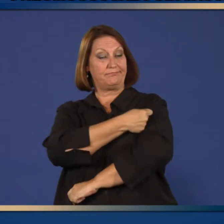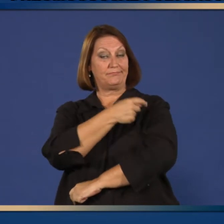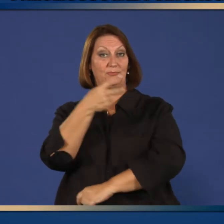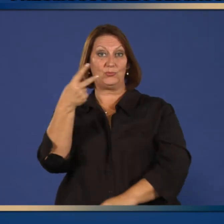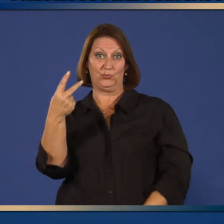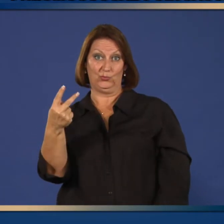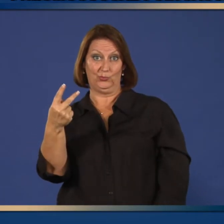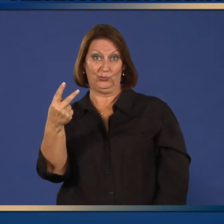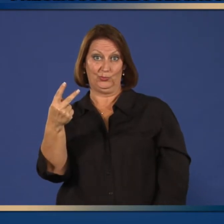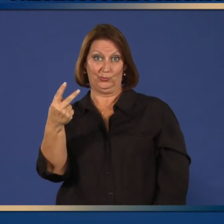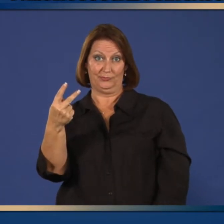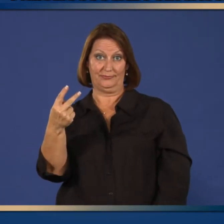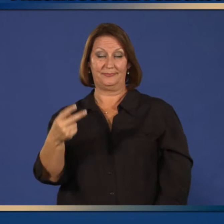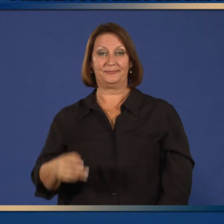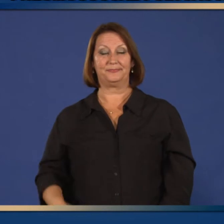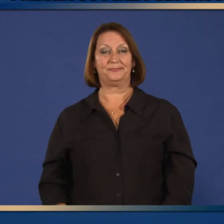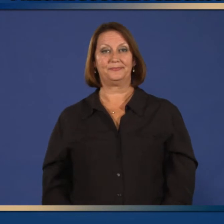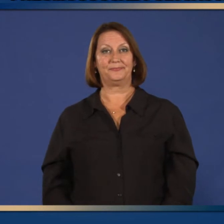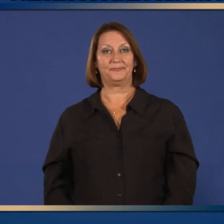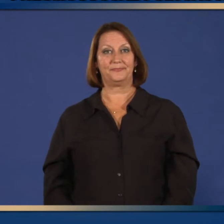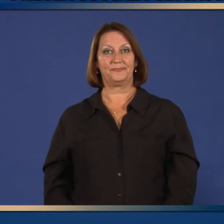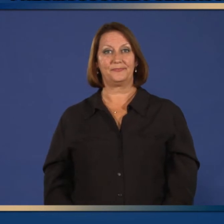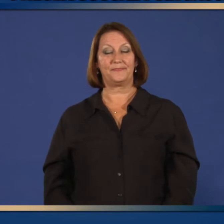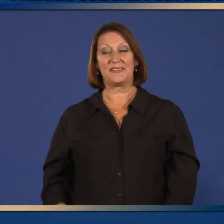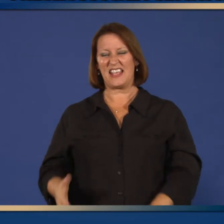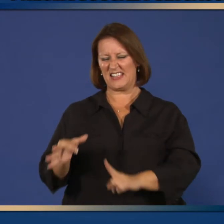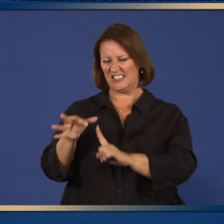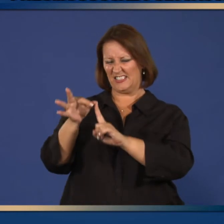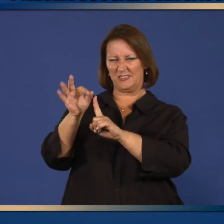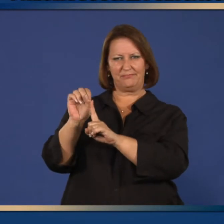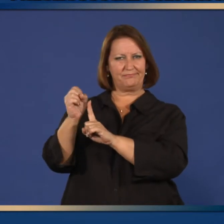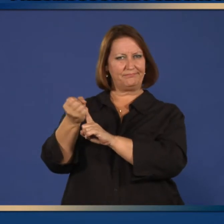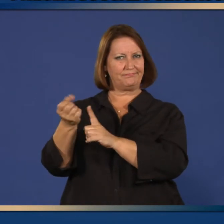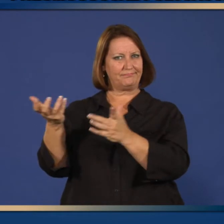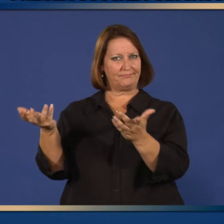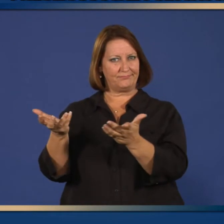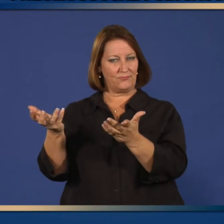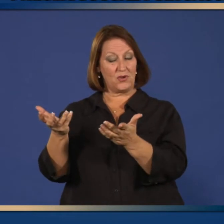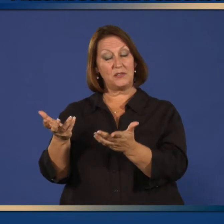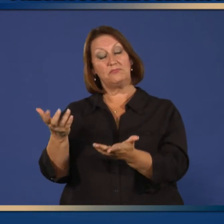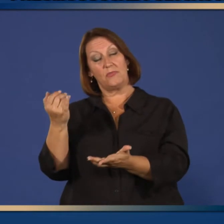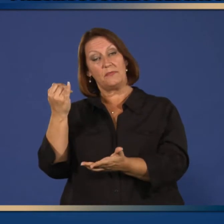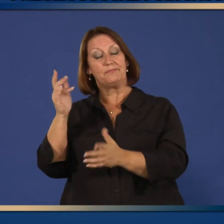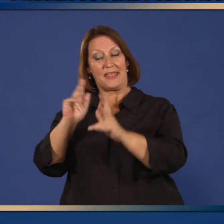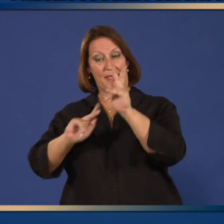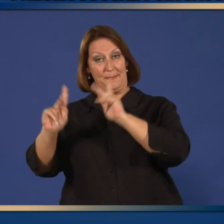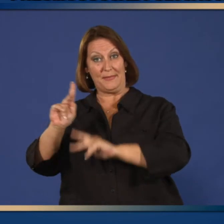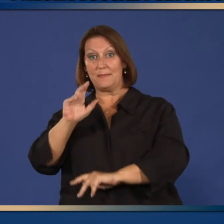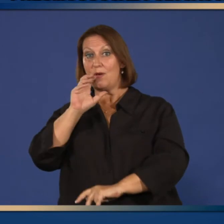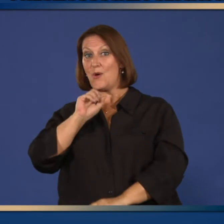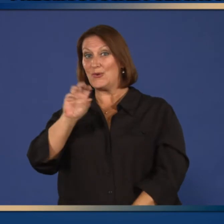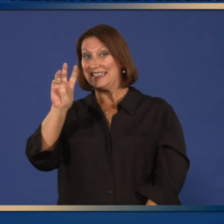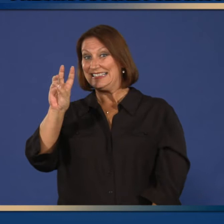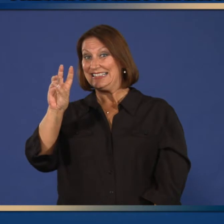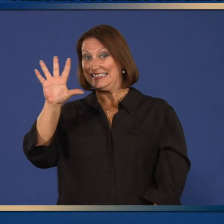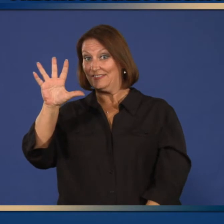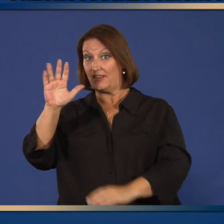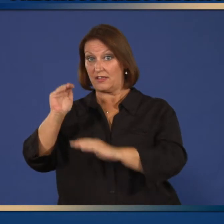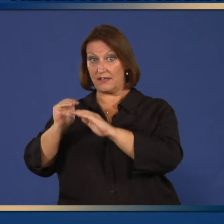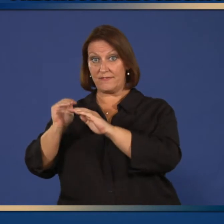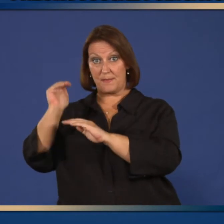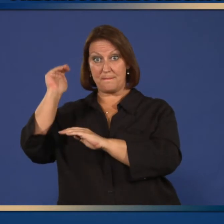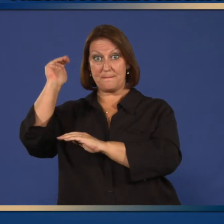circumstances, a second dose may be given. A second dose is recommended for